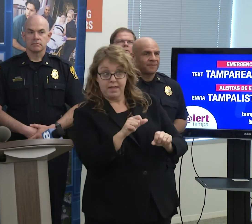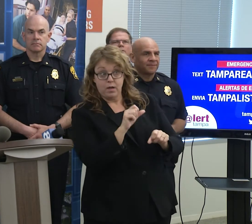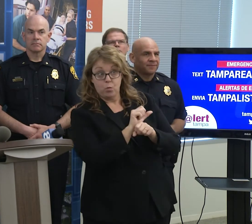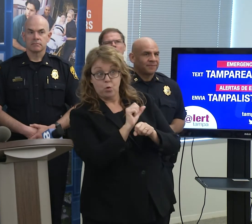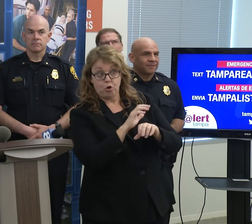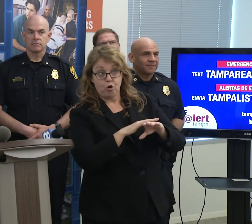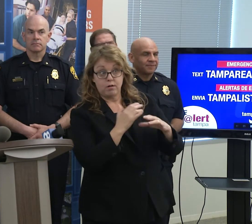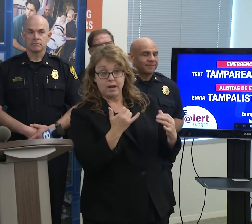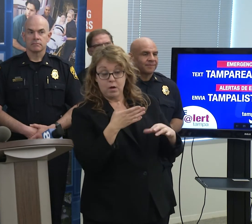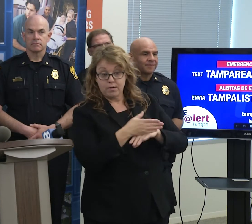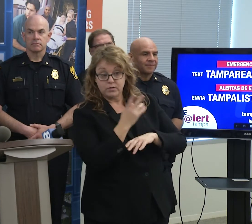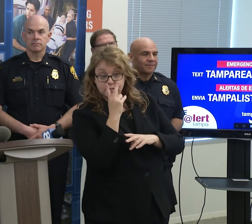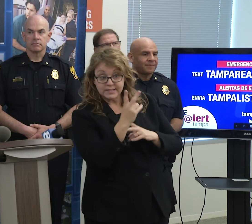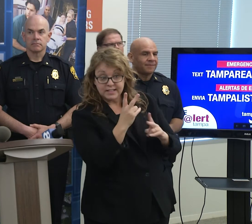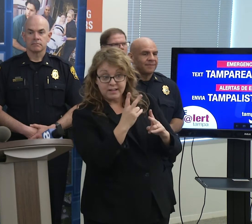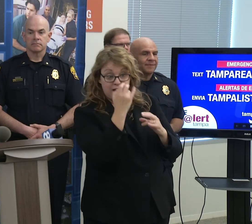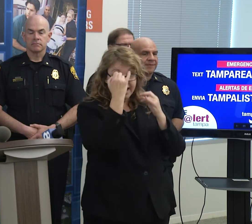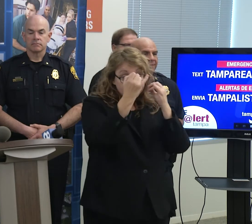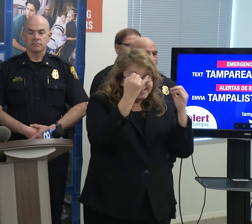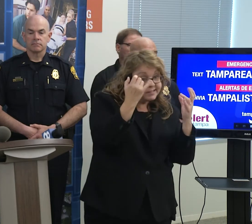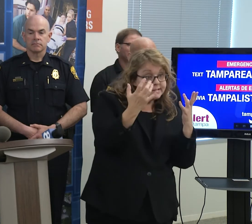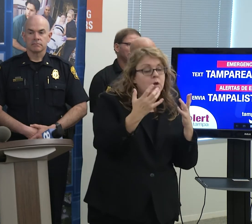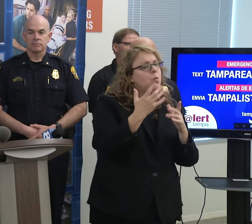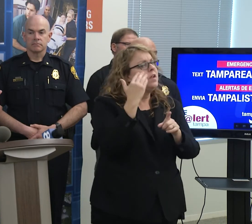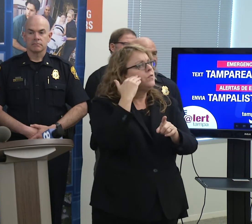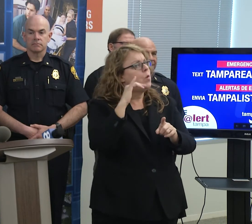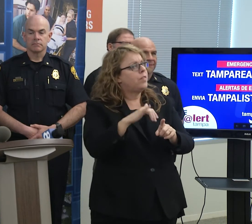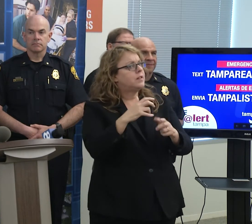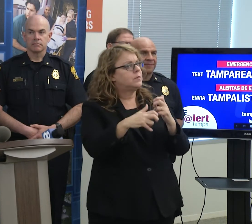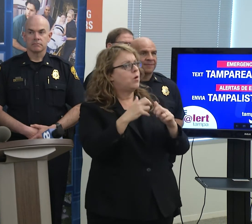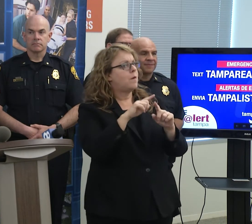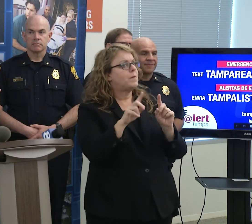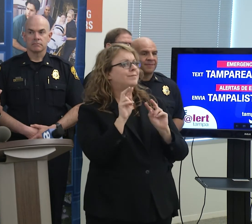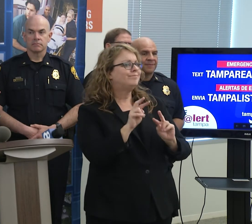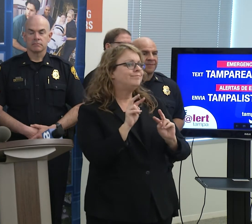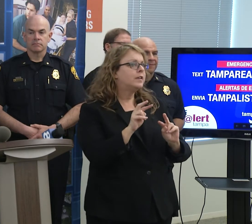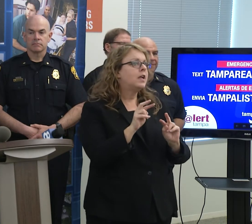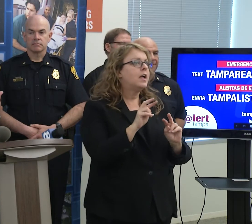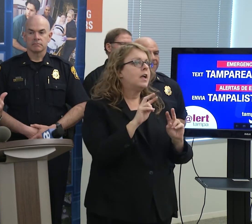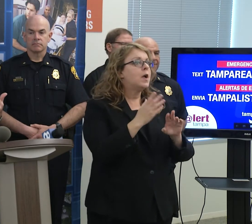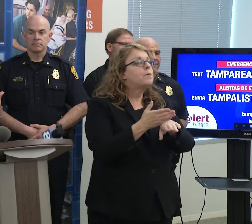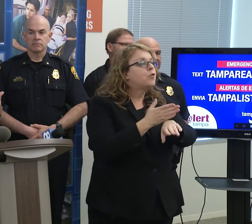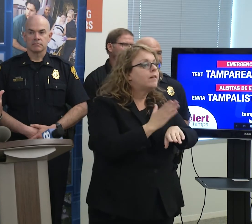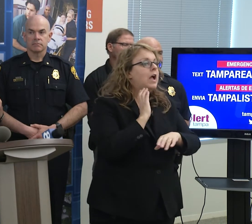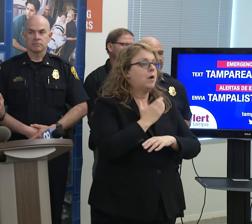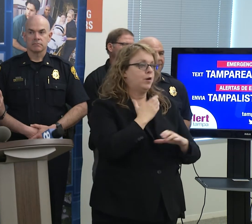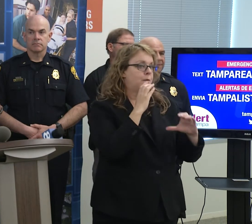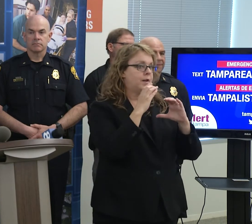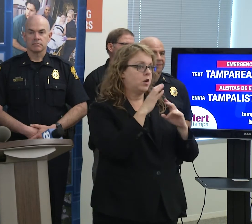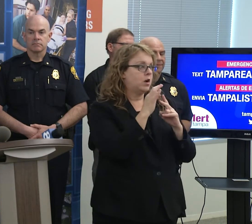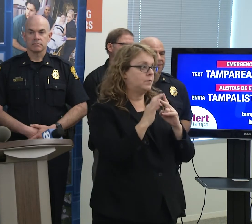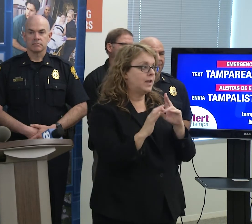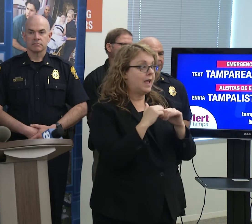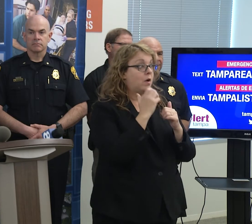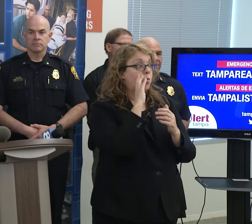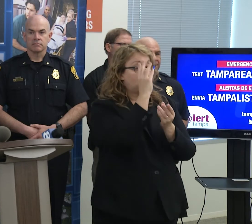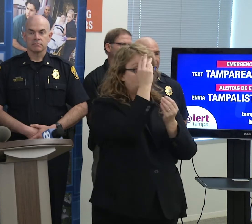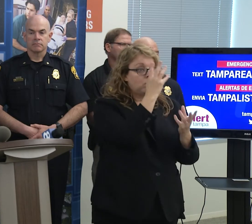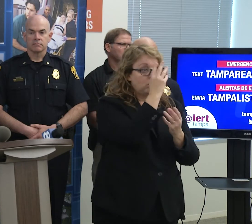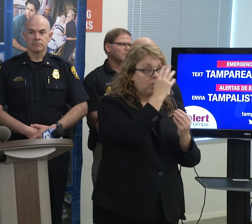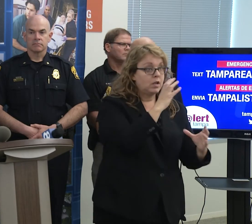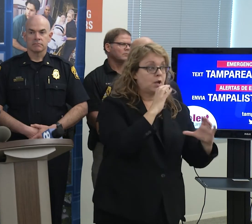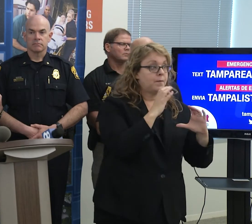of worked on after seeing that? Yeah, I mean, we've always known about that, but we are looking at improving our communications, how we're going